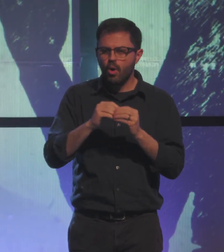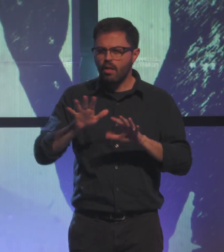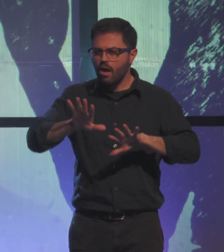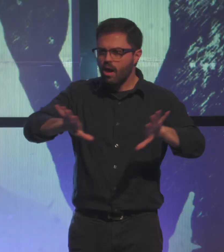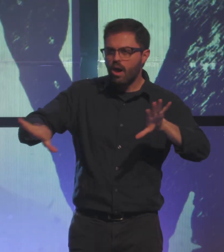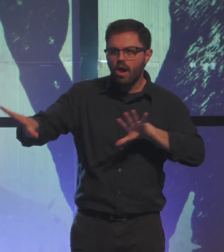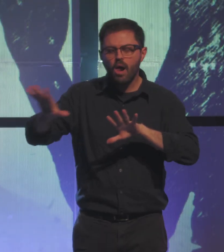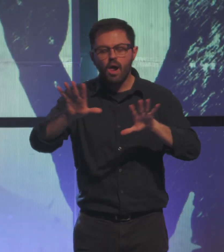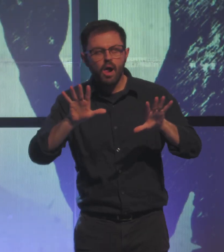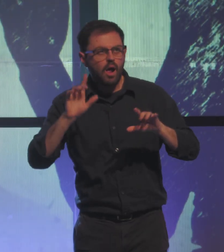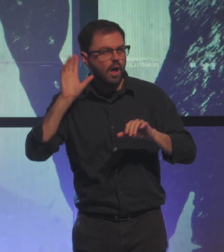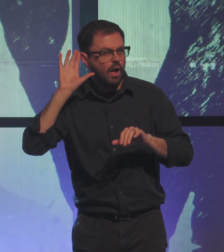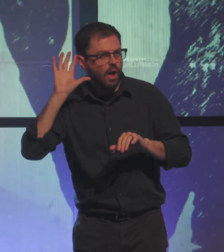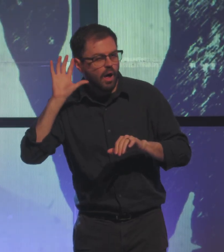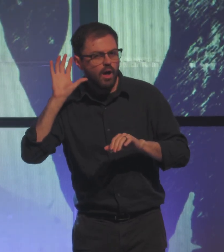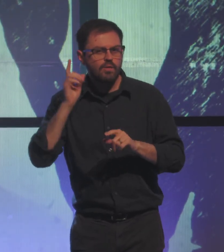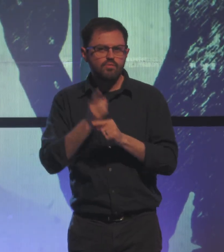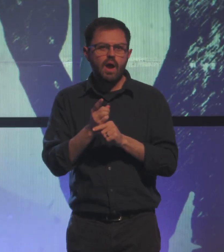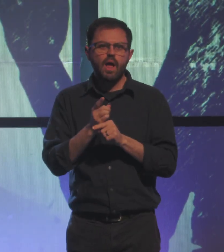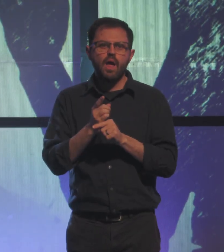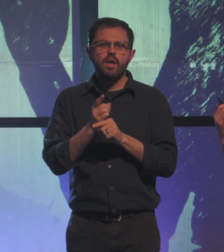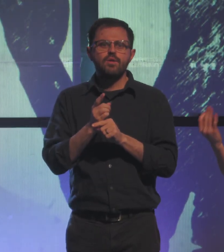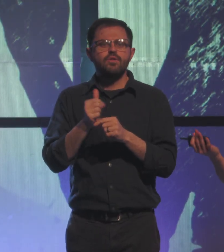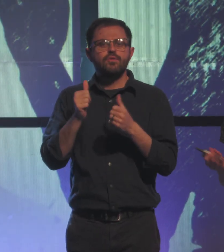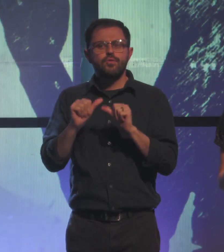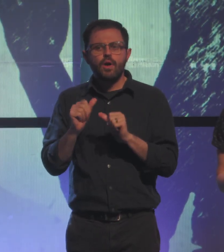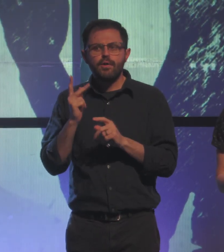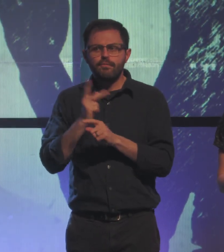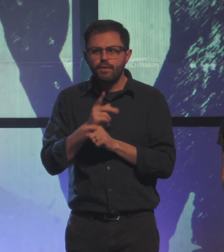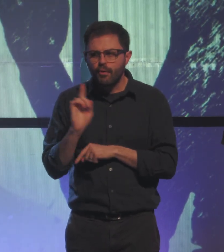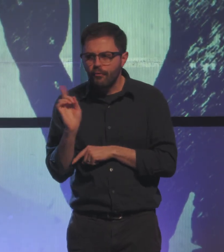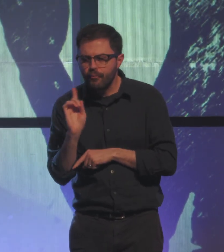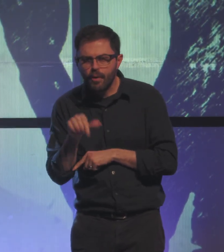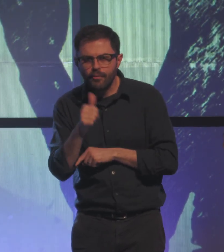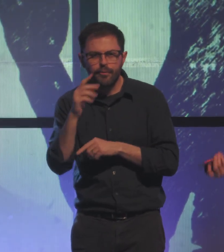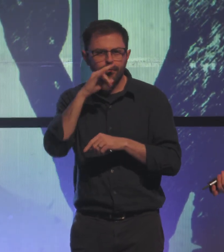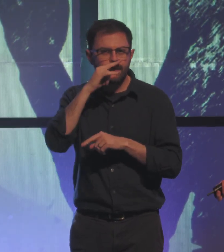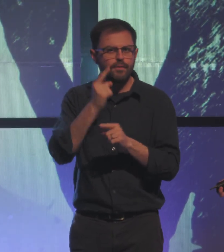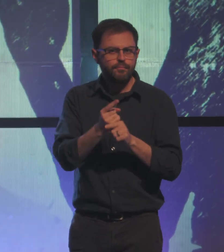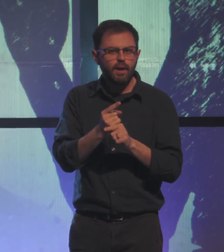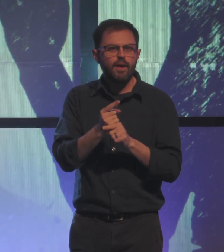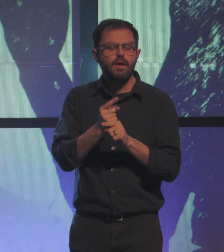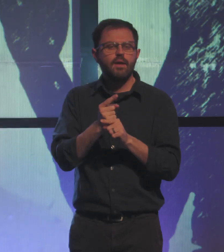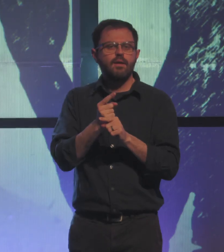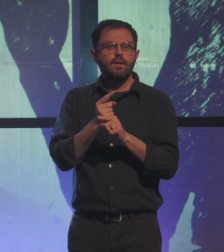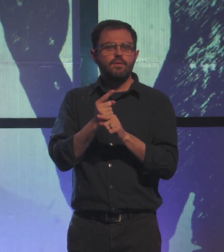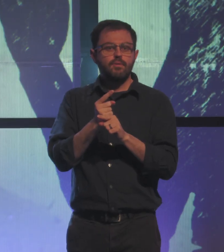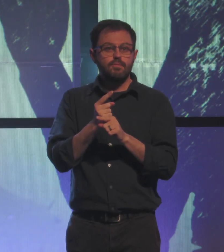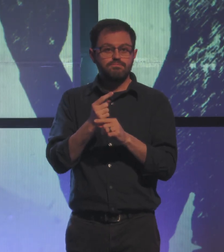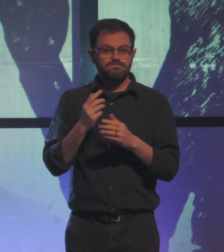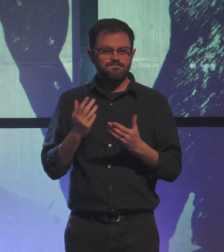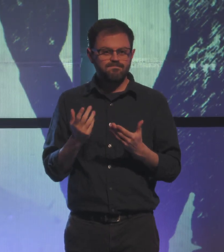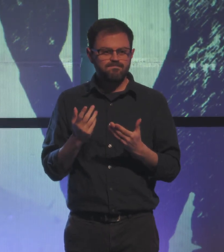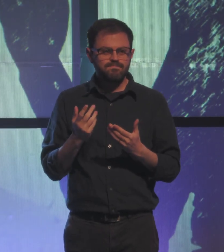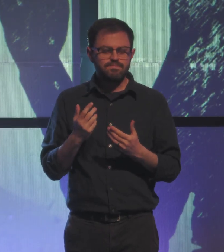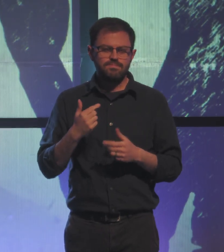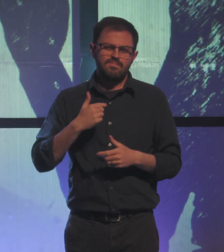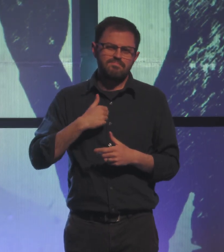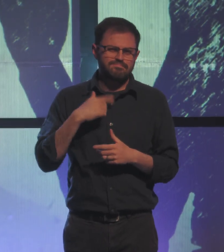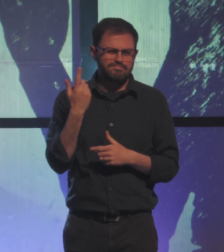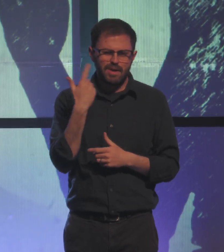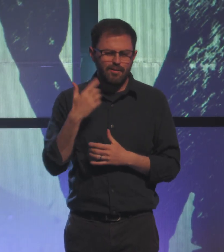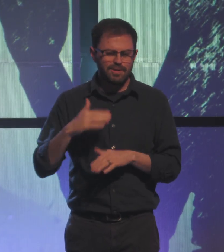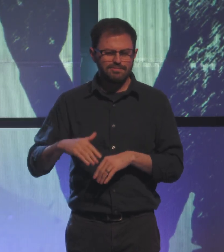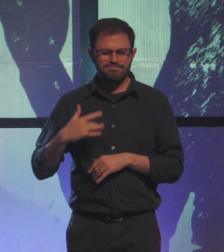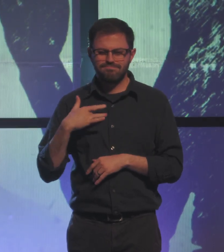you're listening, right? You're listening, you're trying to figure out where these people are, and so being the goofball that I